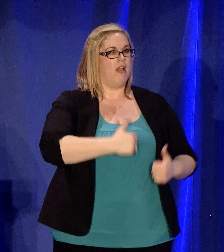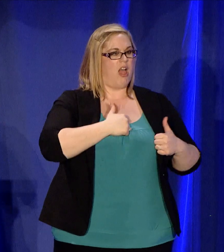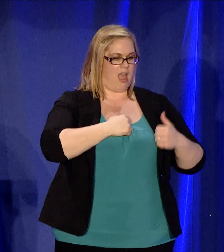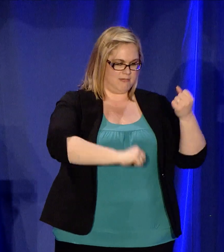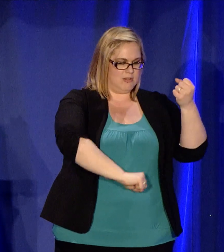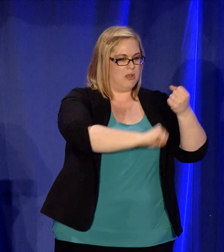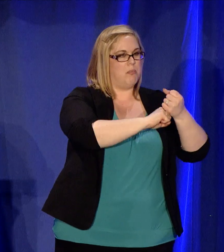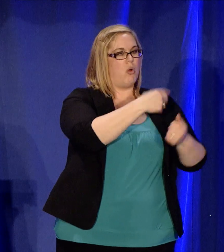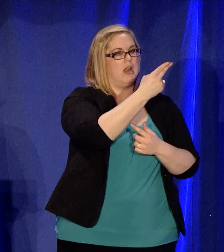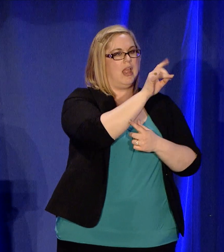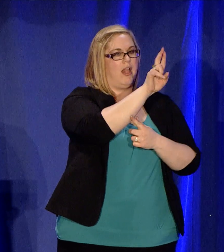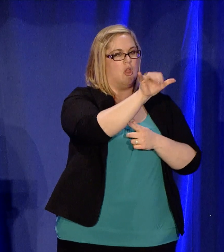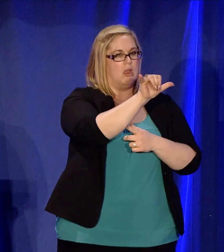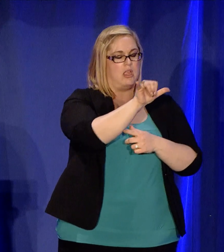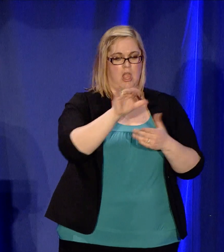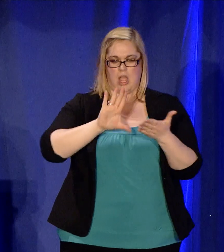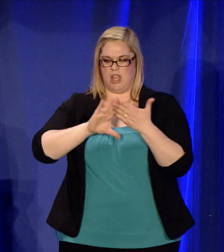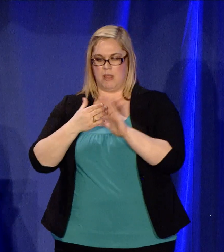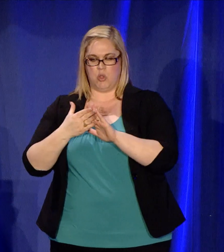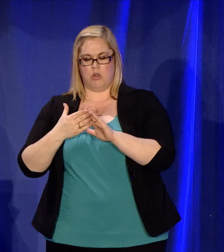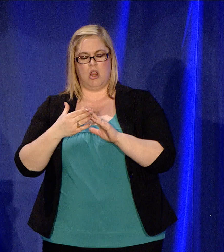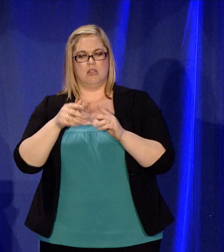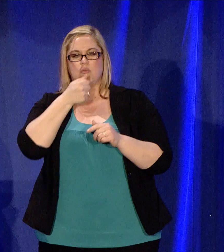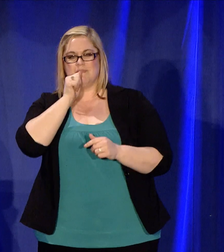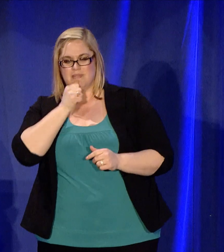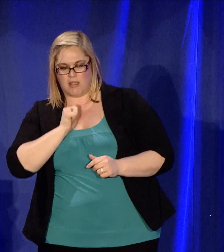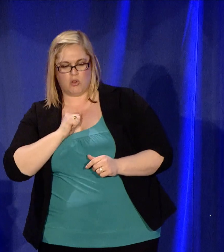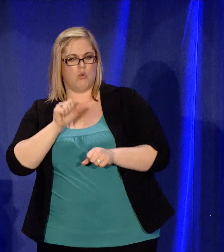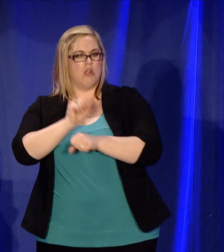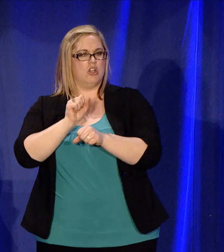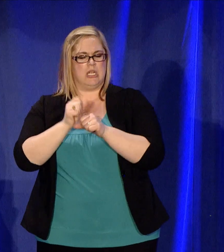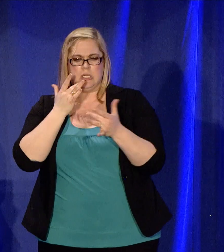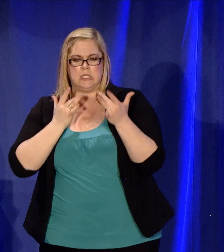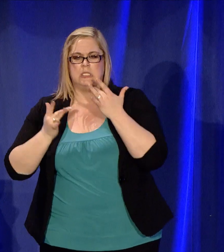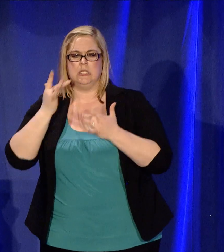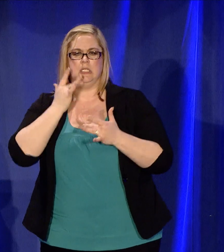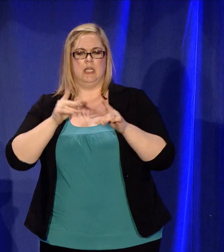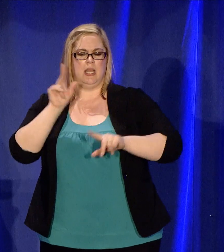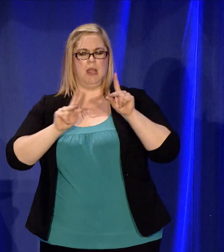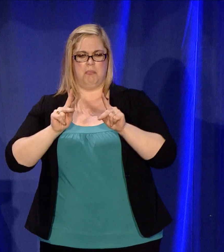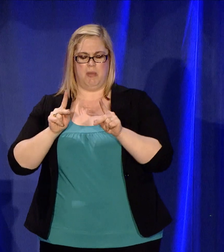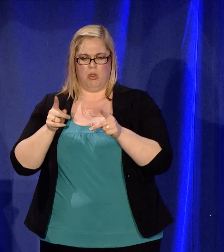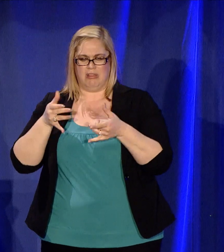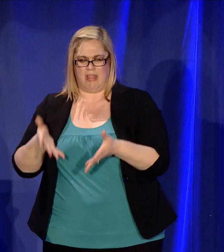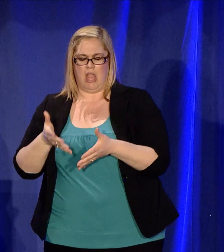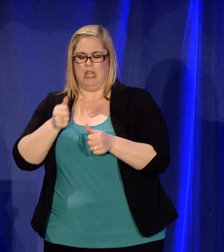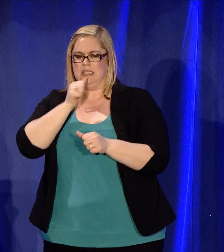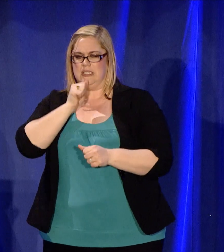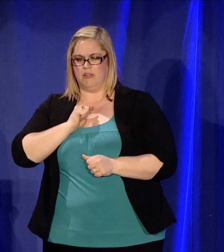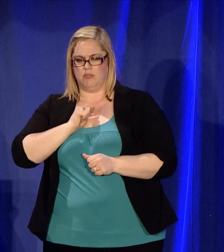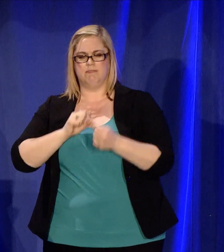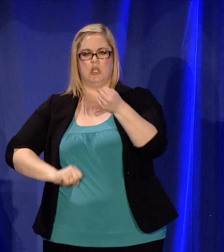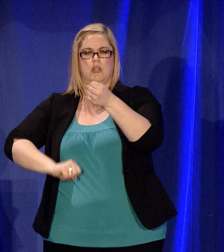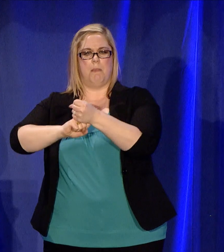Clinton. Communities that were not, where the jobs were leaving and the people left behind, went for